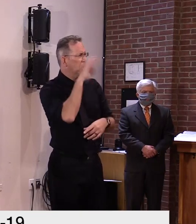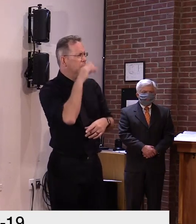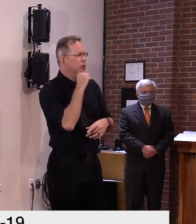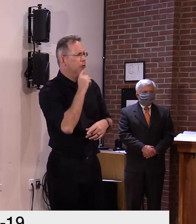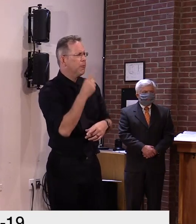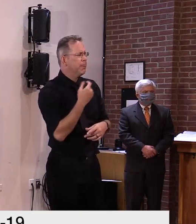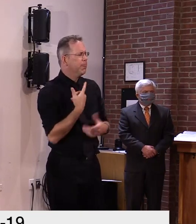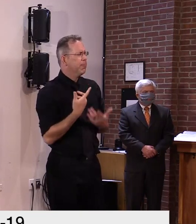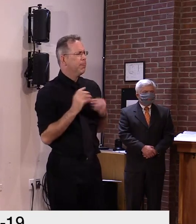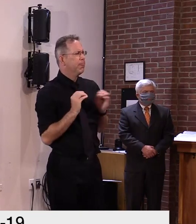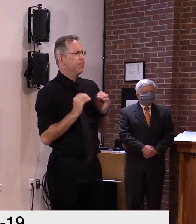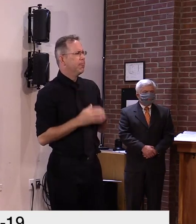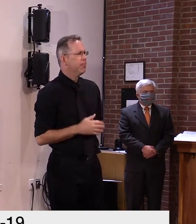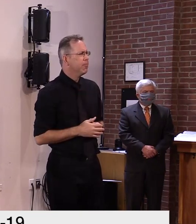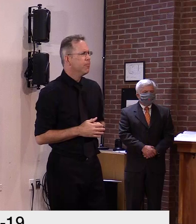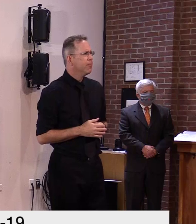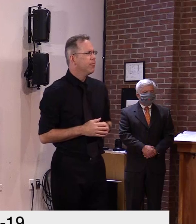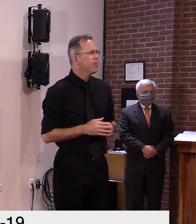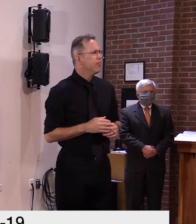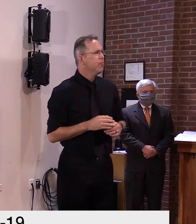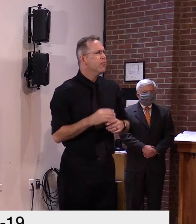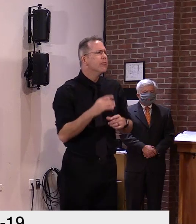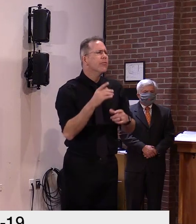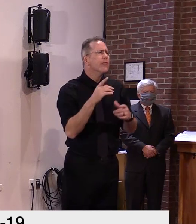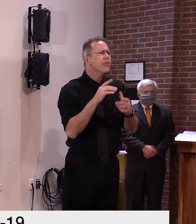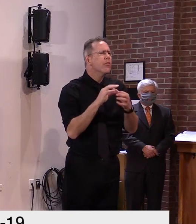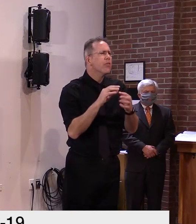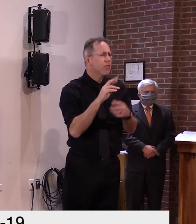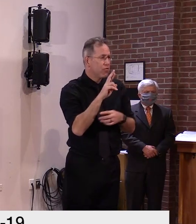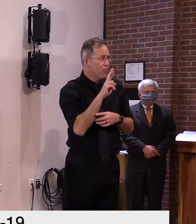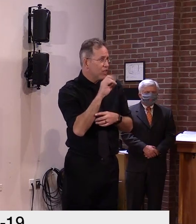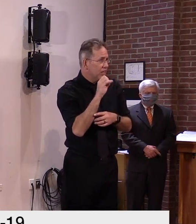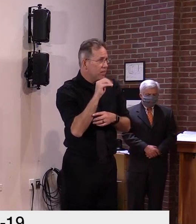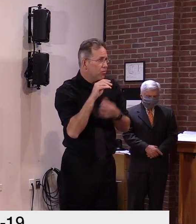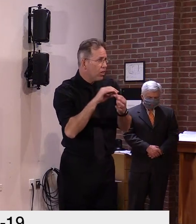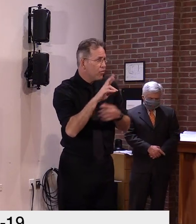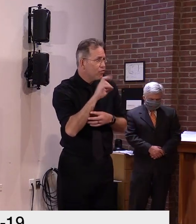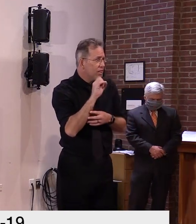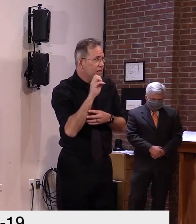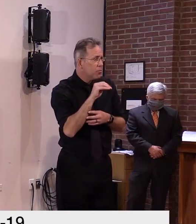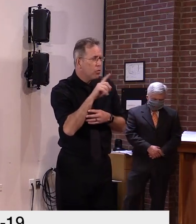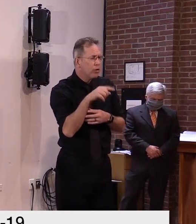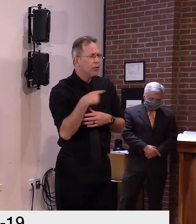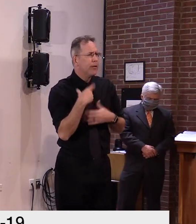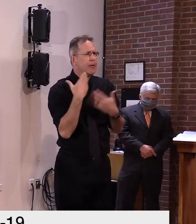Thank you. All right, we're going to move to the phones now. Aaron Patenko, VT Digger.